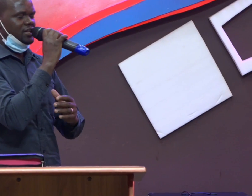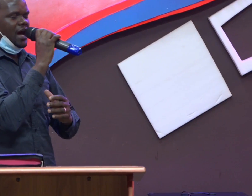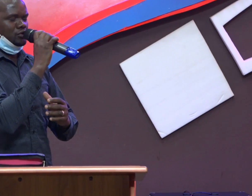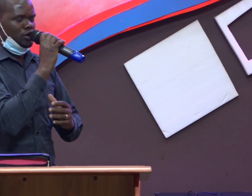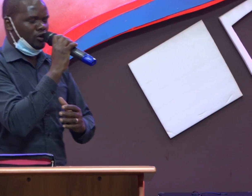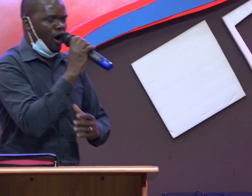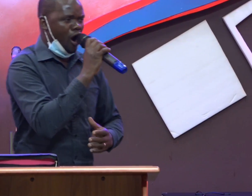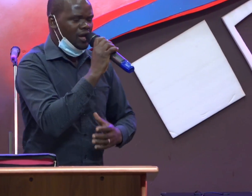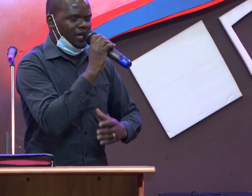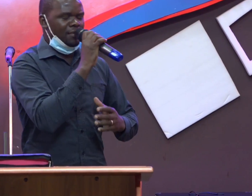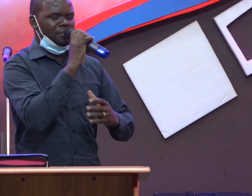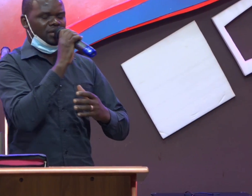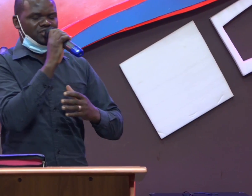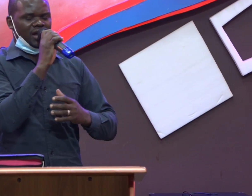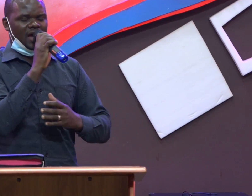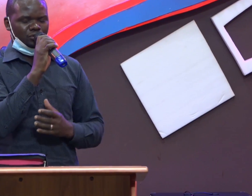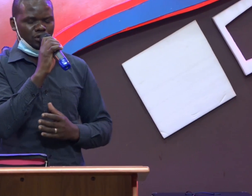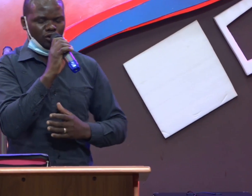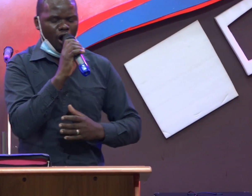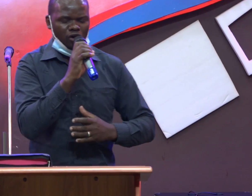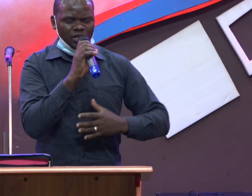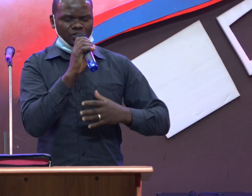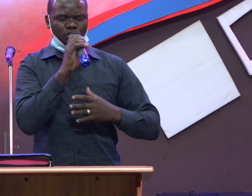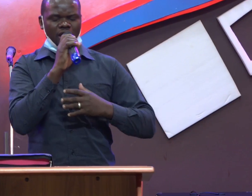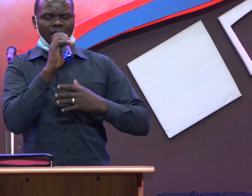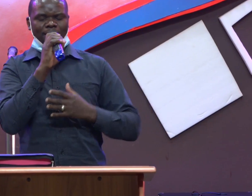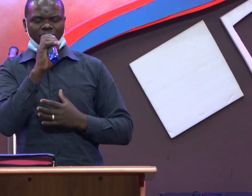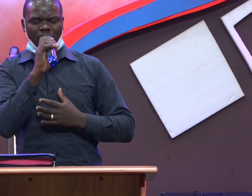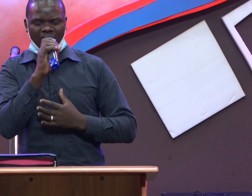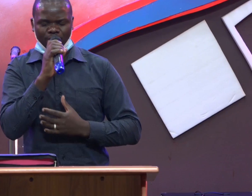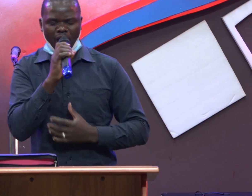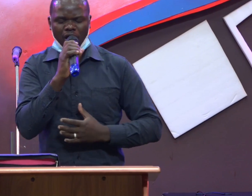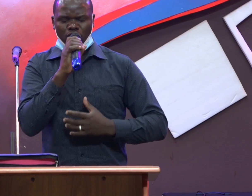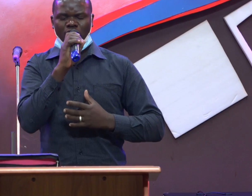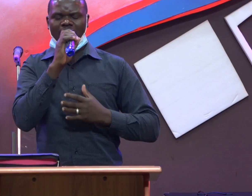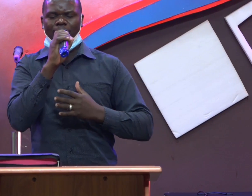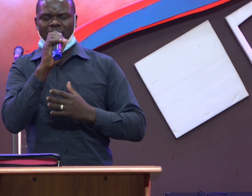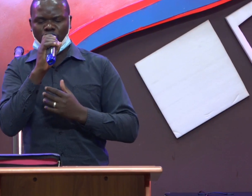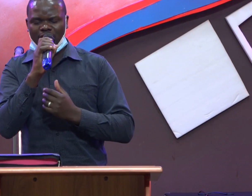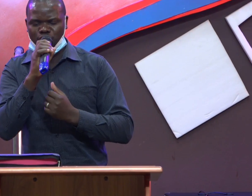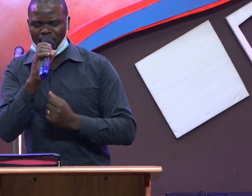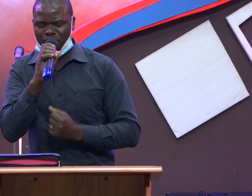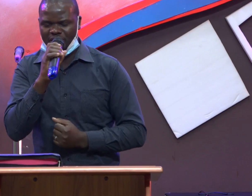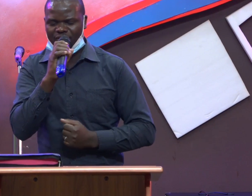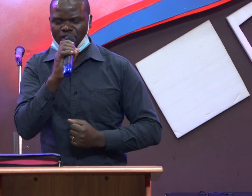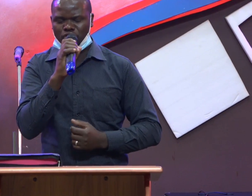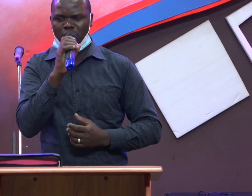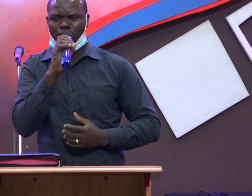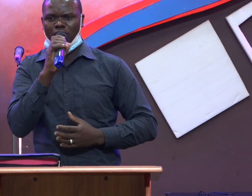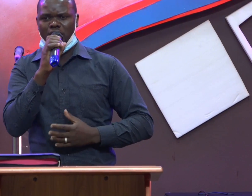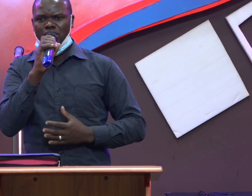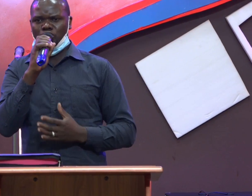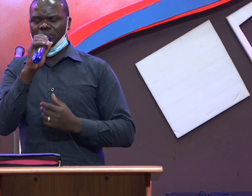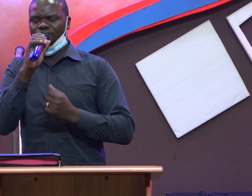there be lady that you recall. Let there be minister that you recall. That you help us, or helper. You help us, Holy Spirit, heavenly King